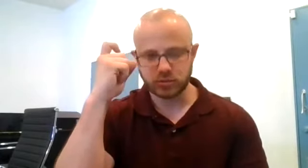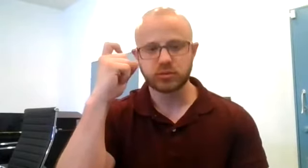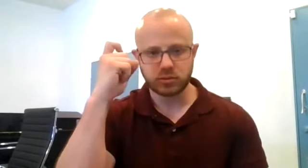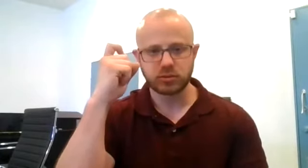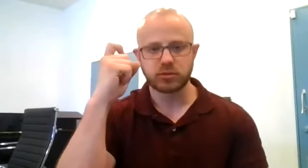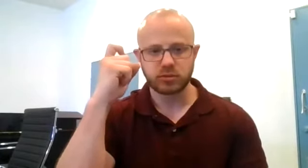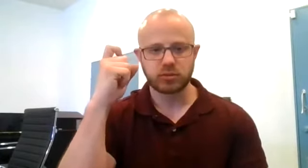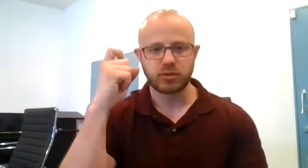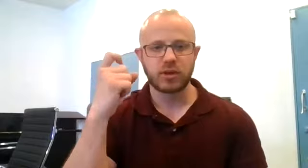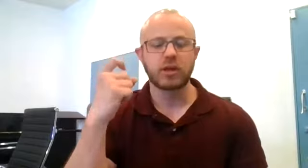Because is one time.